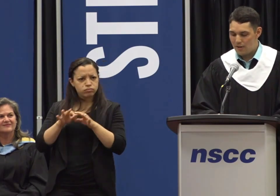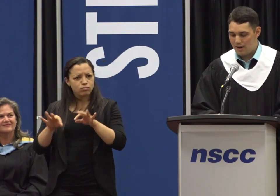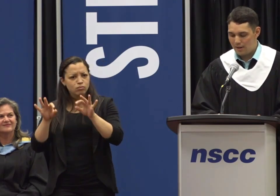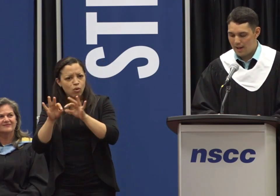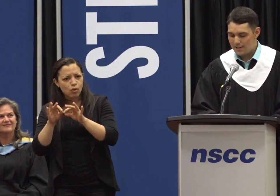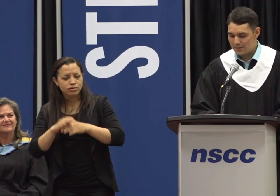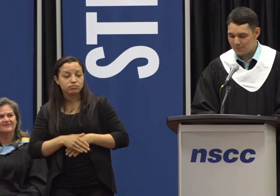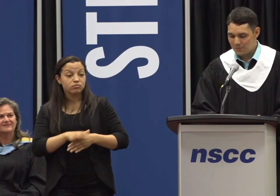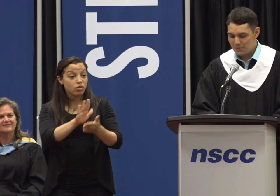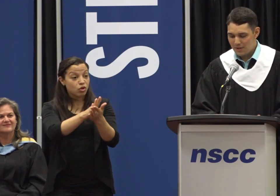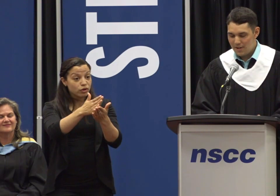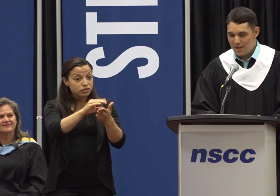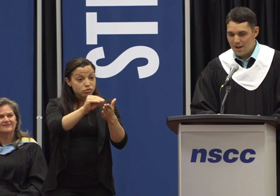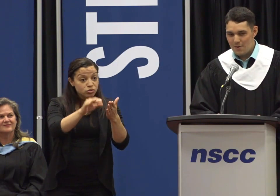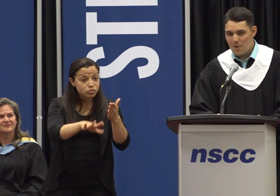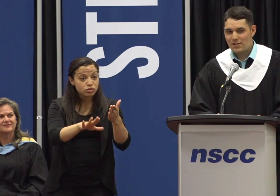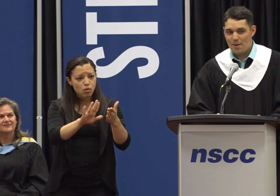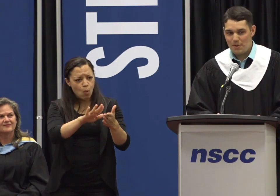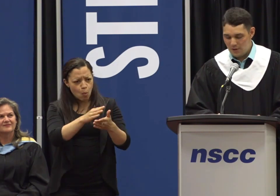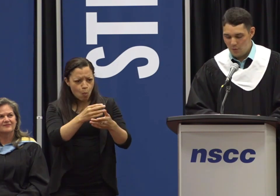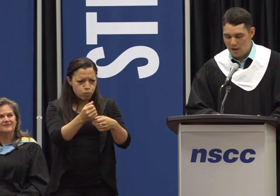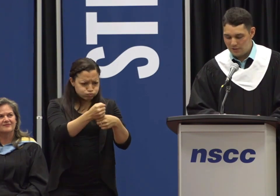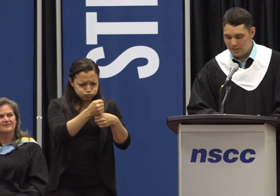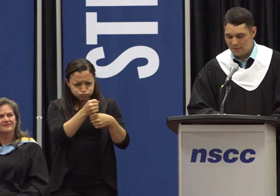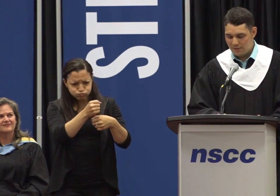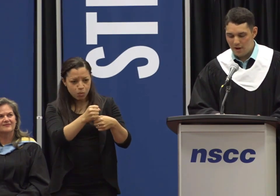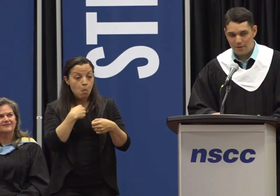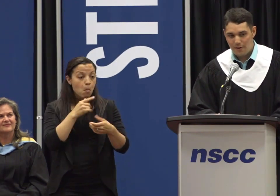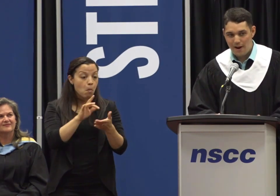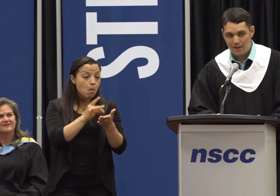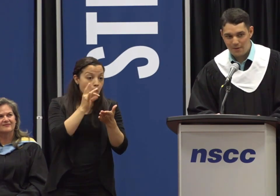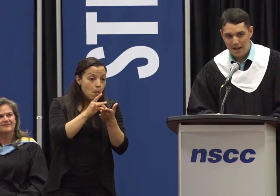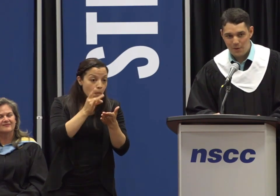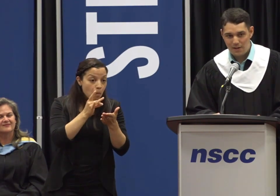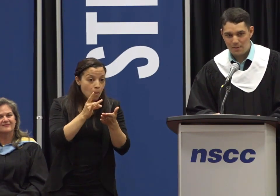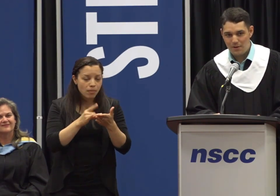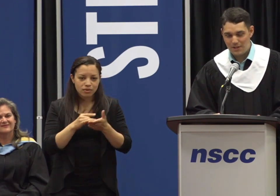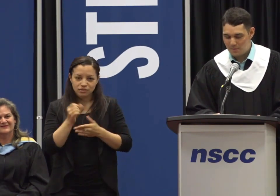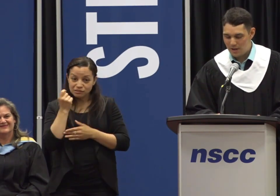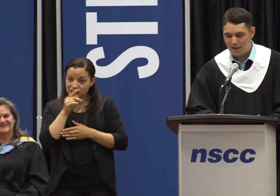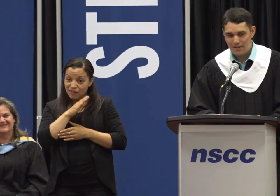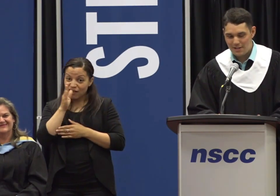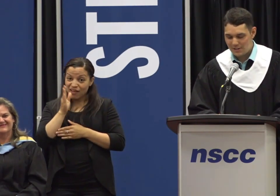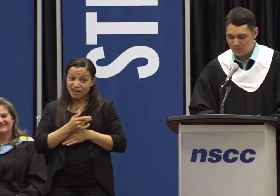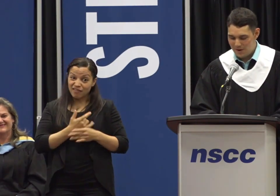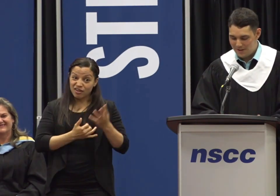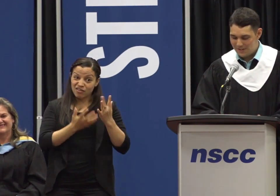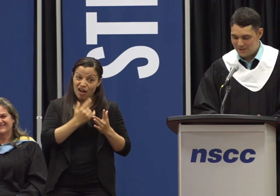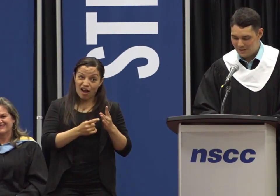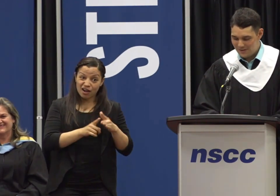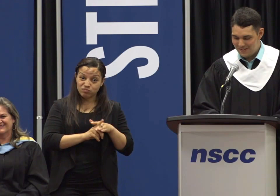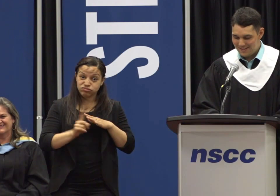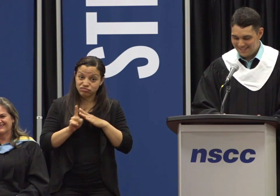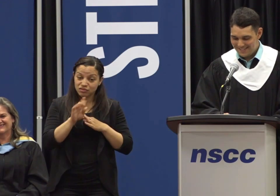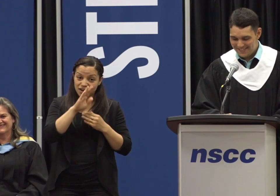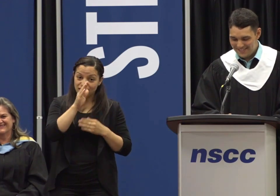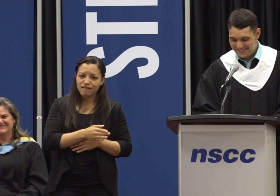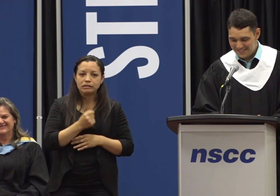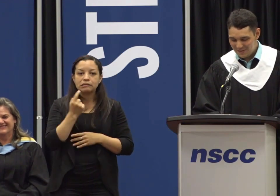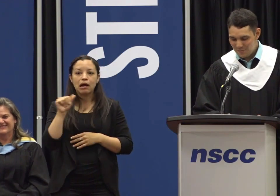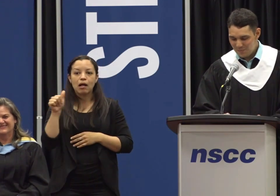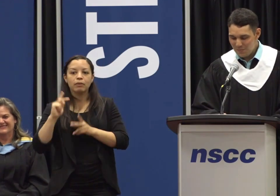by the culinary class. In my time here, the welders haven't started a fire and evacuated the building, but I hear that's an experience too.